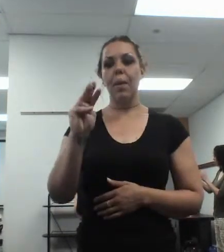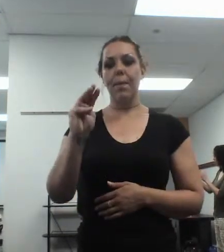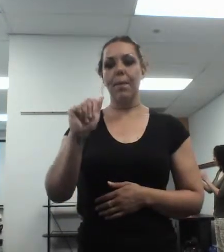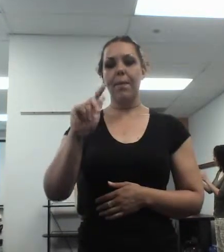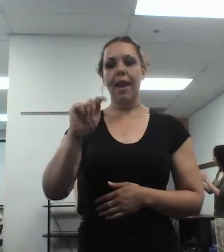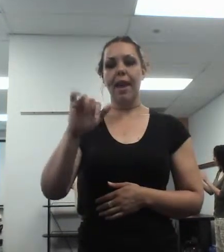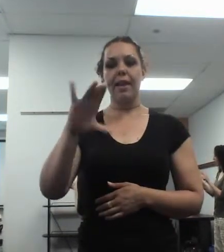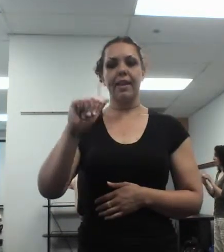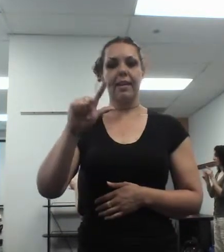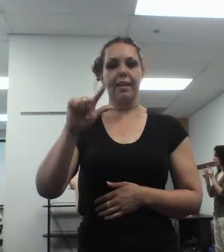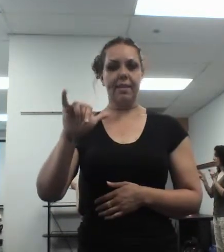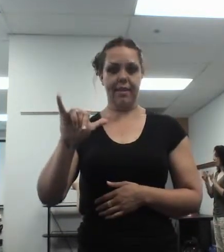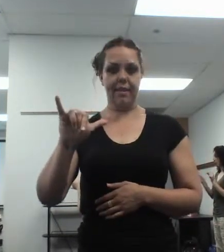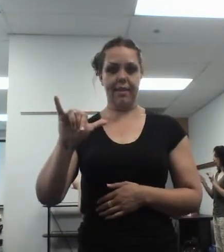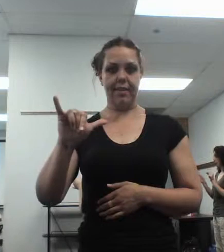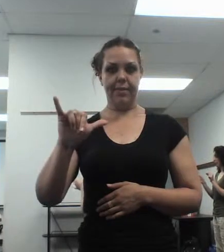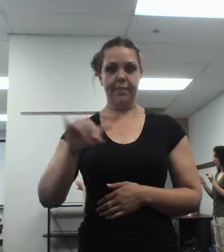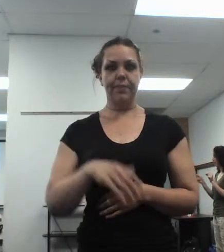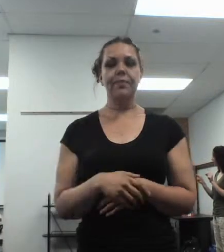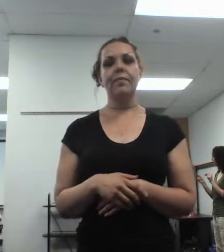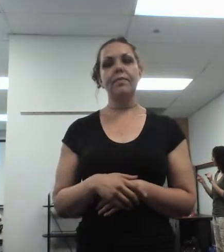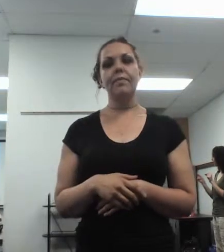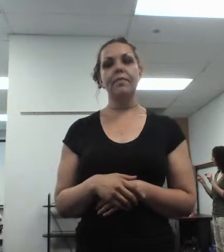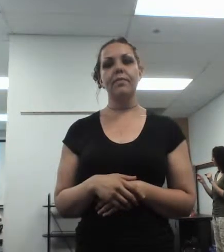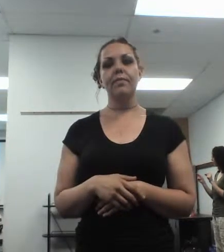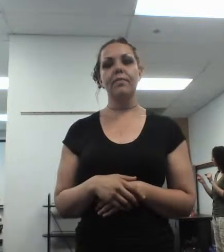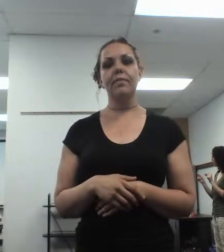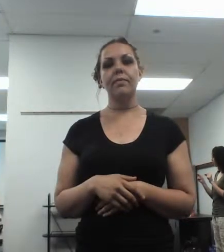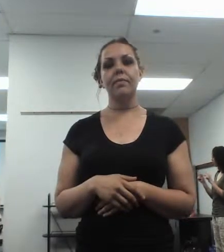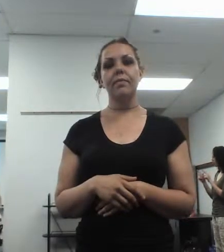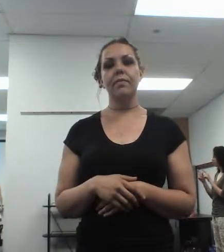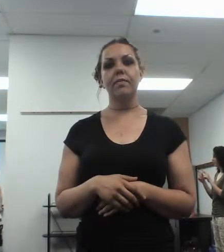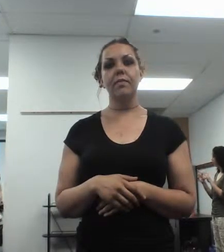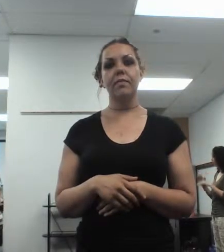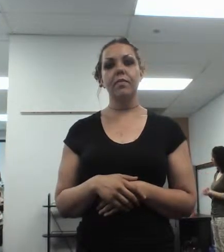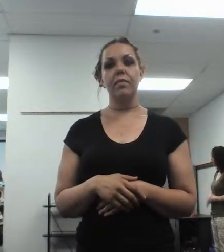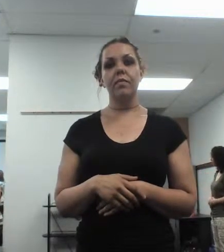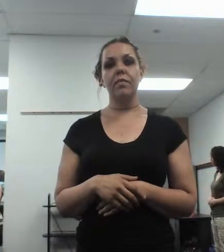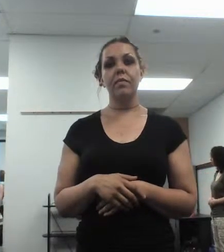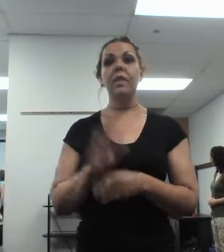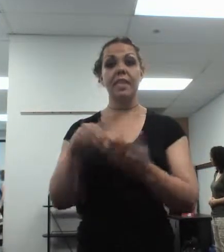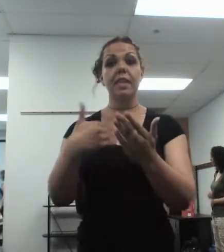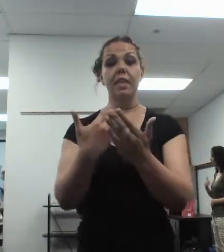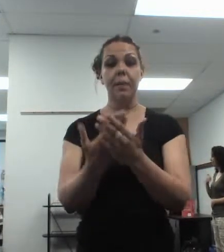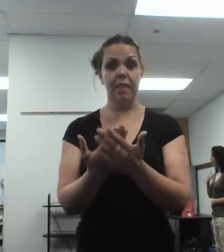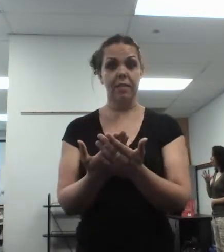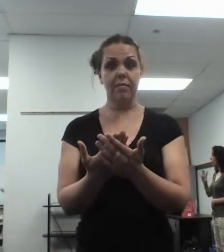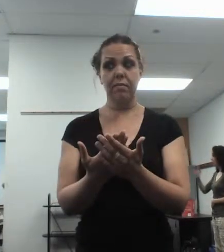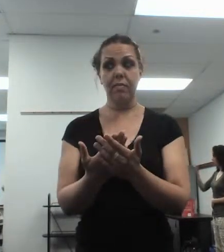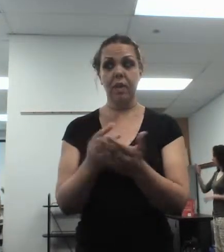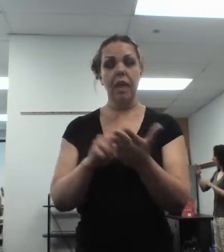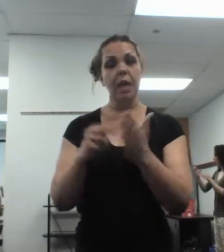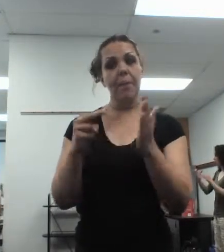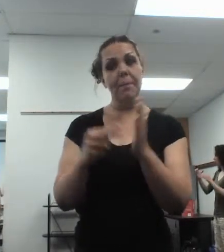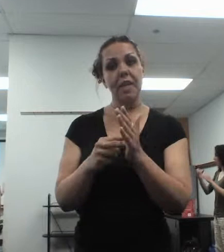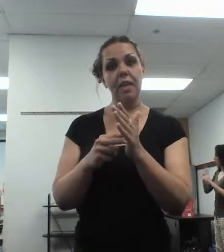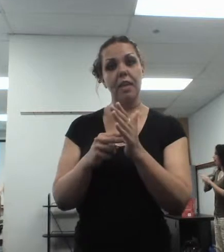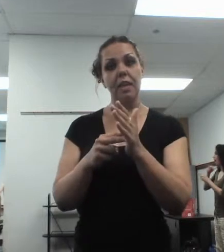C, so complete is supposed to be first, but is it grammatically complete? Meaning, does it follow the grammar of the target